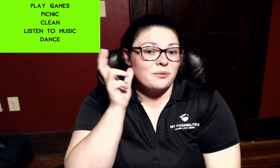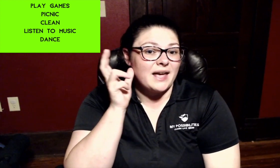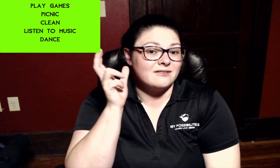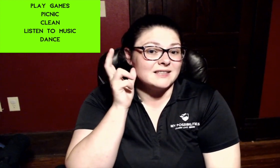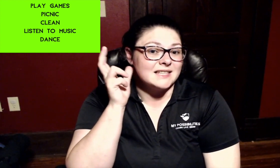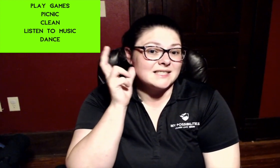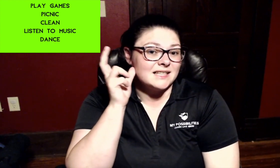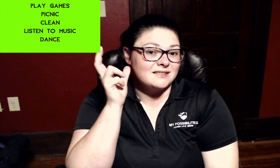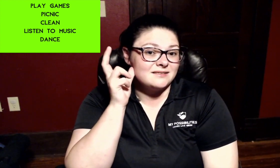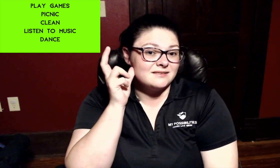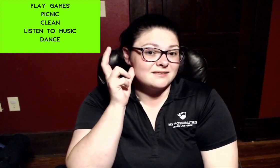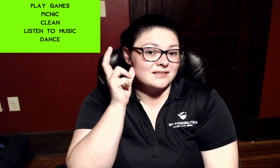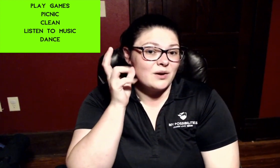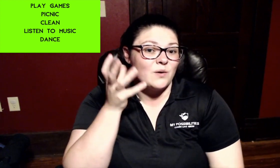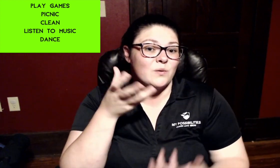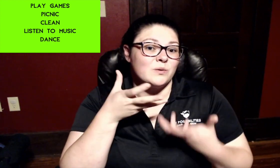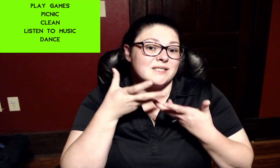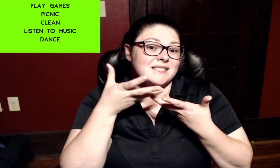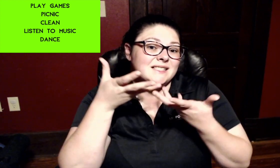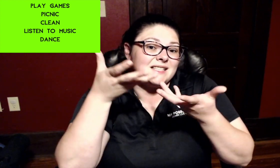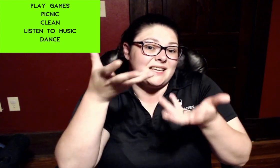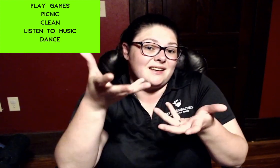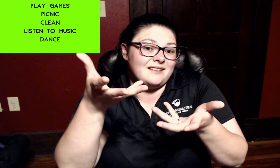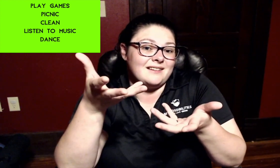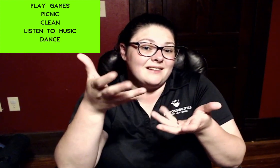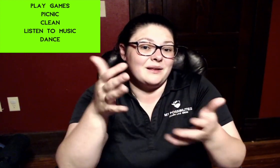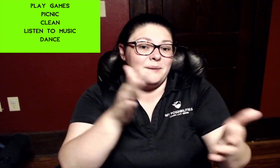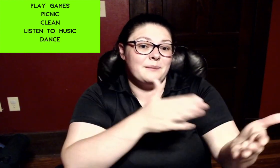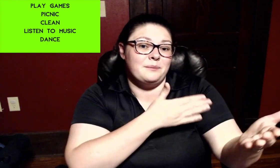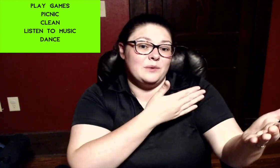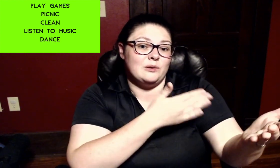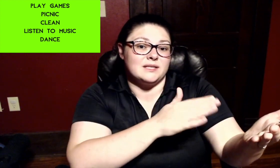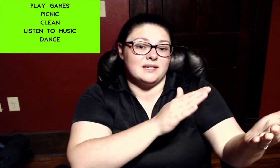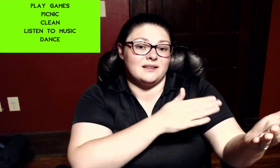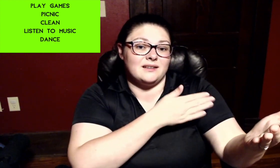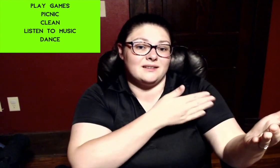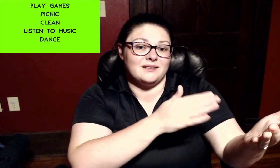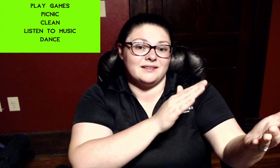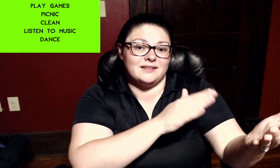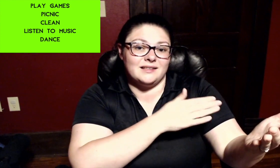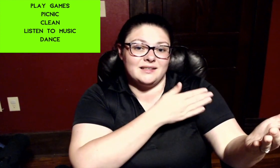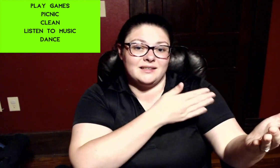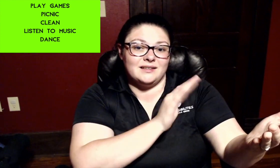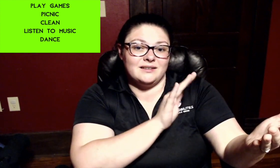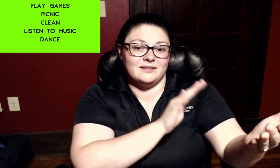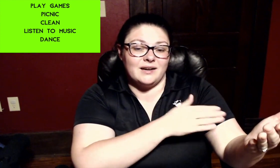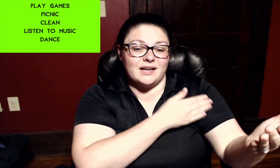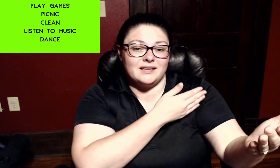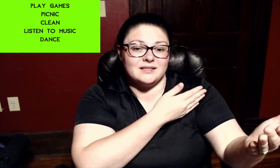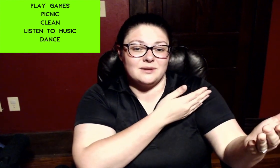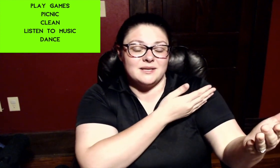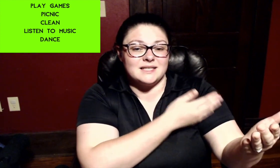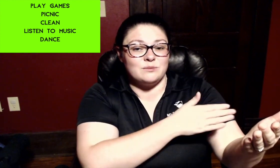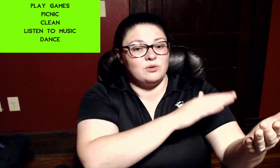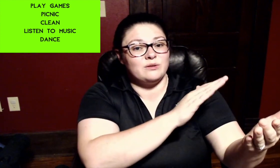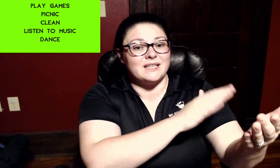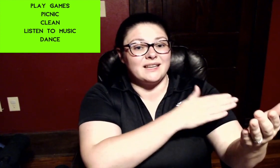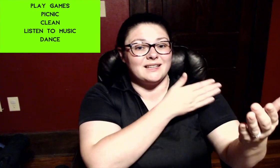have listen or sing music, right? So this is music and